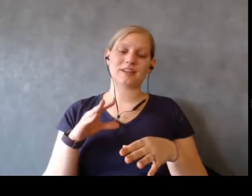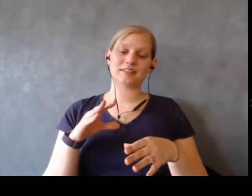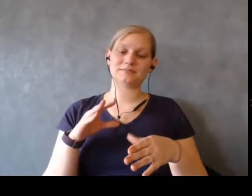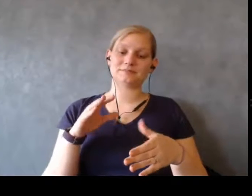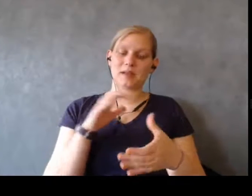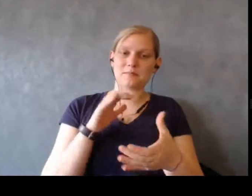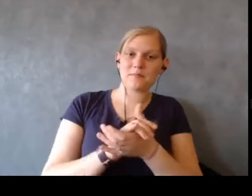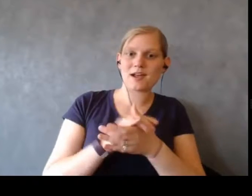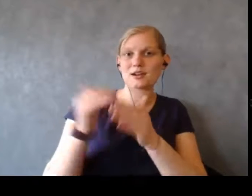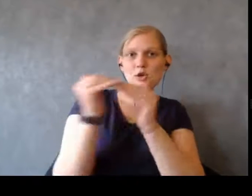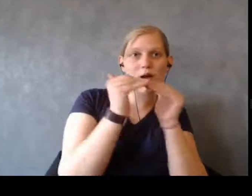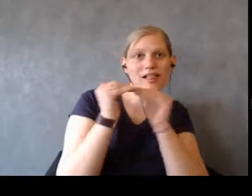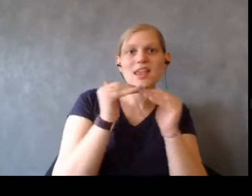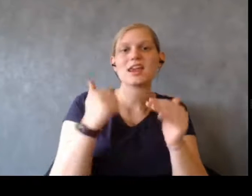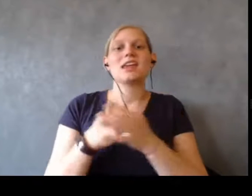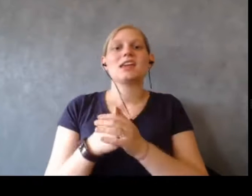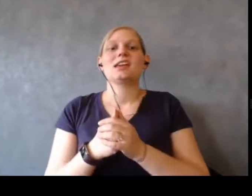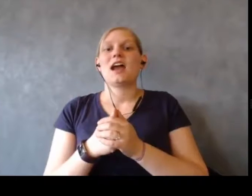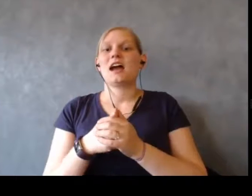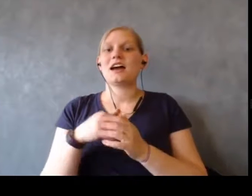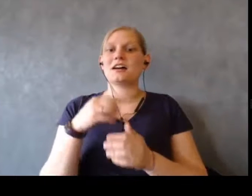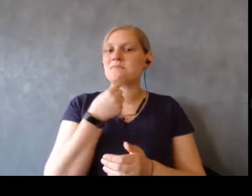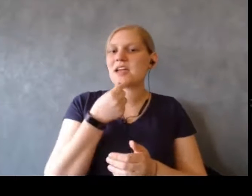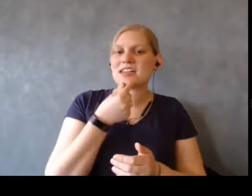recently occurred on this stage in Bloomington.